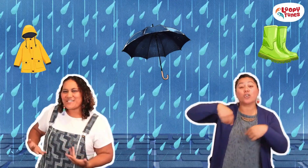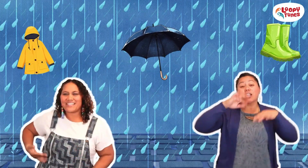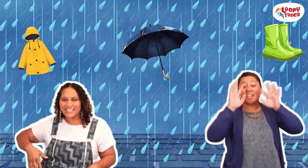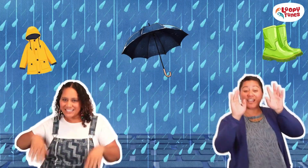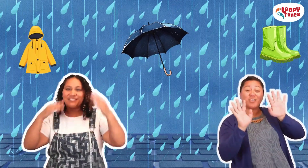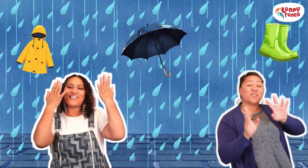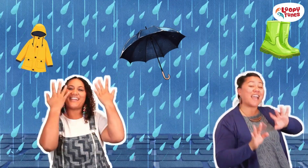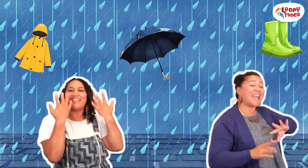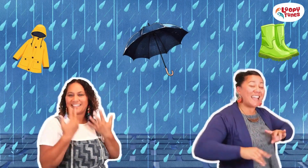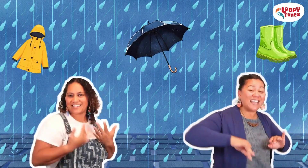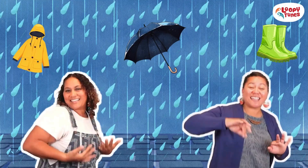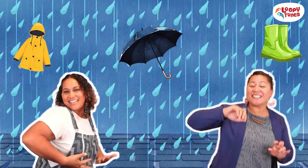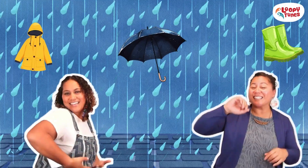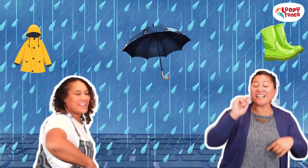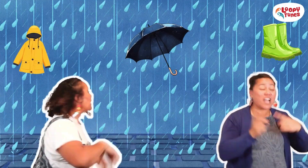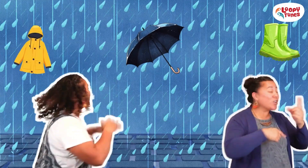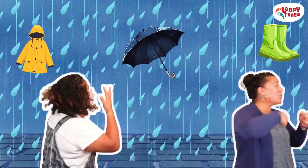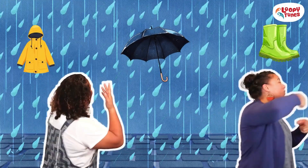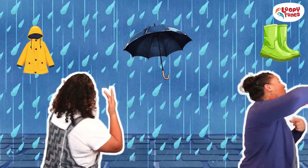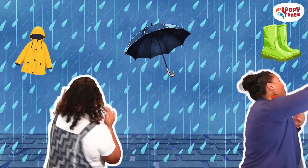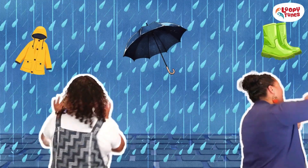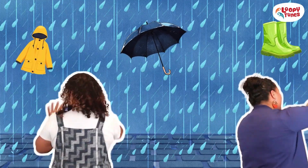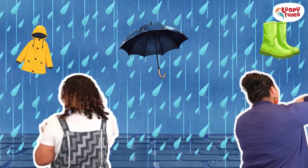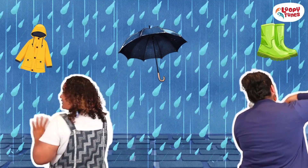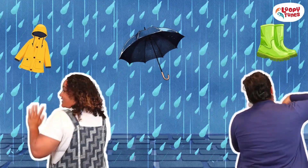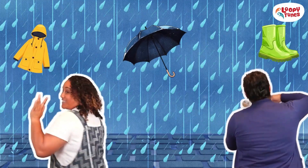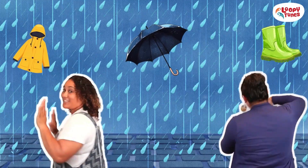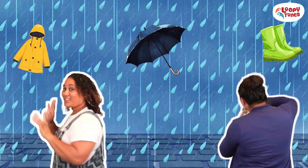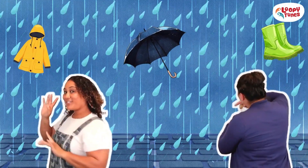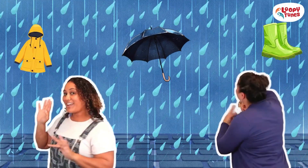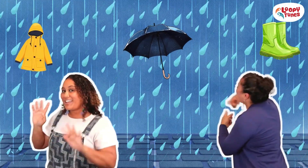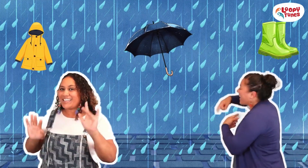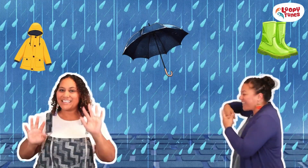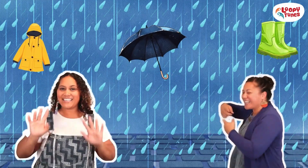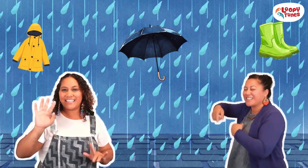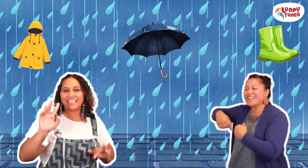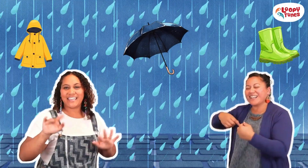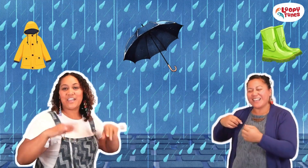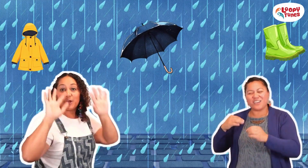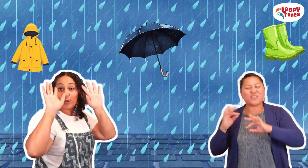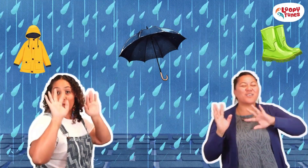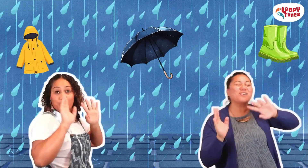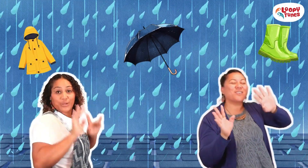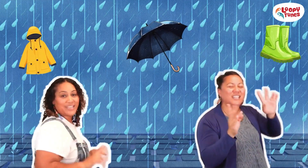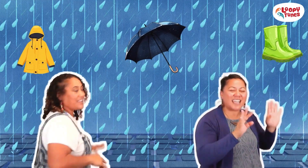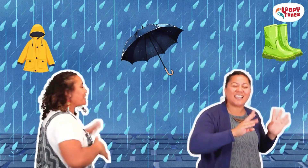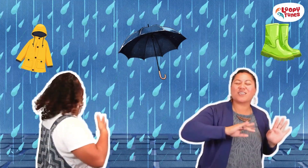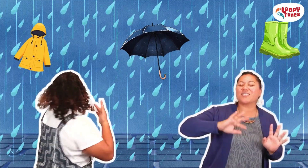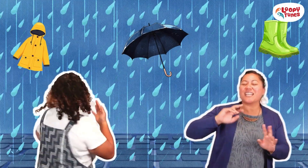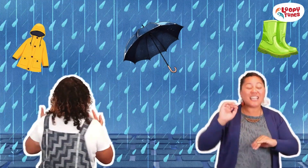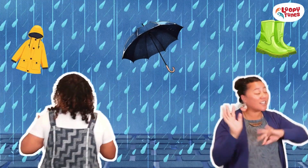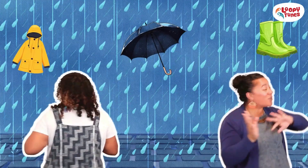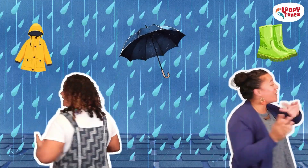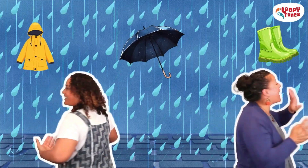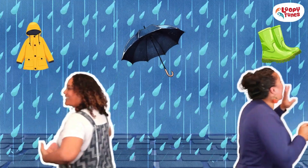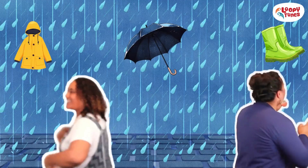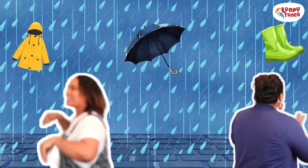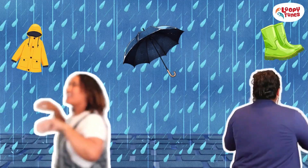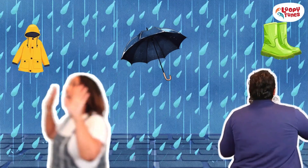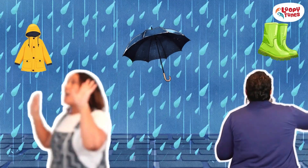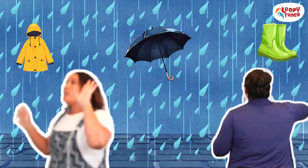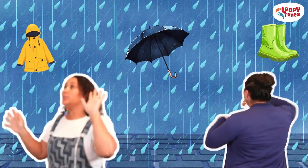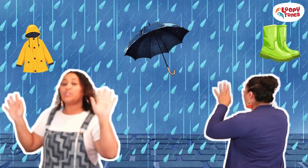Hooty hooty in the rain. Hooty hooty in the rain. Hooty hooty in the